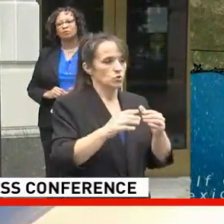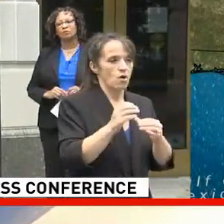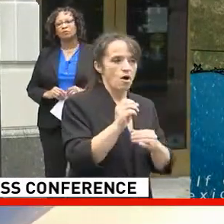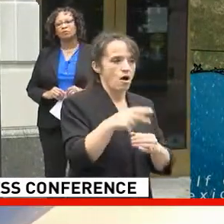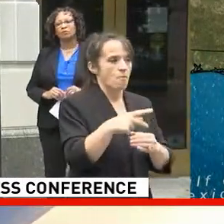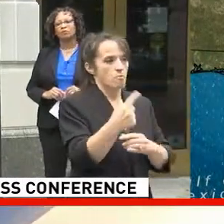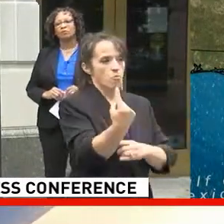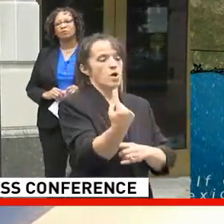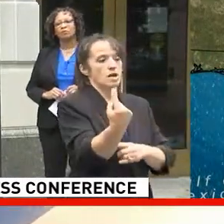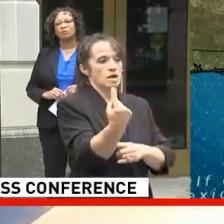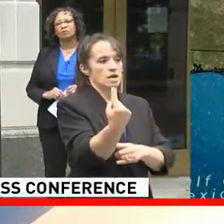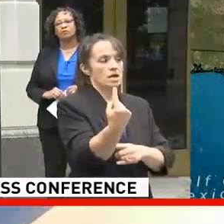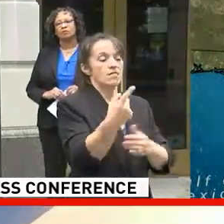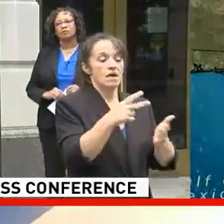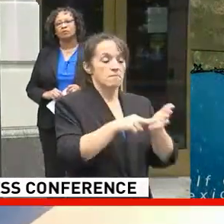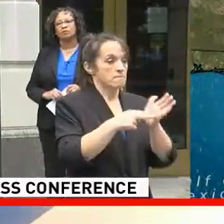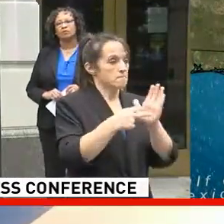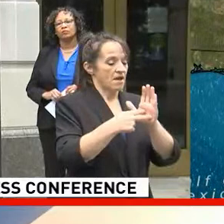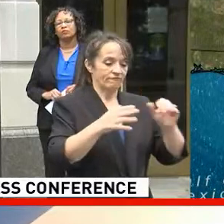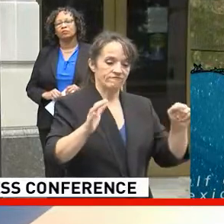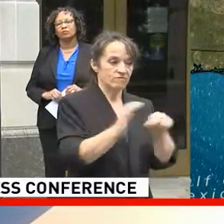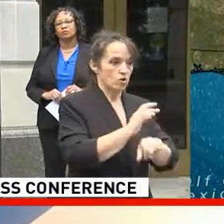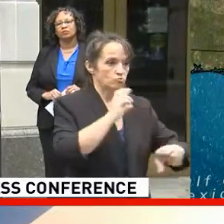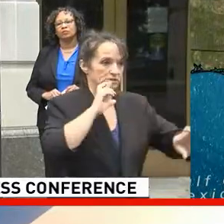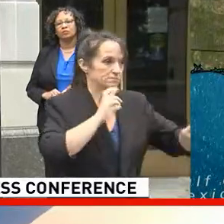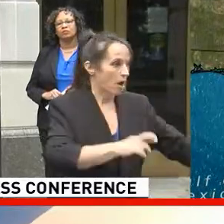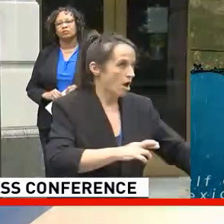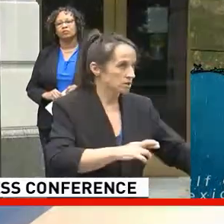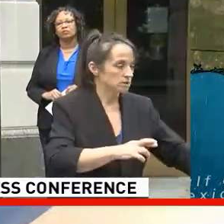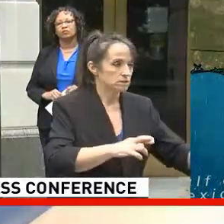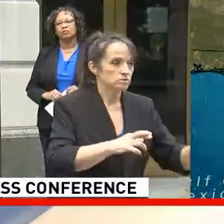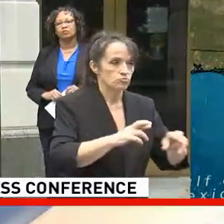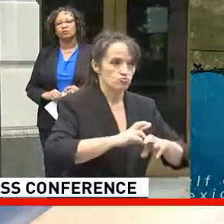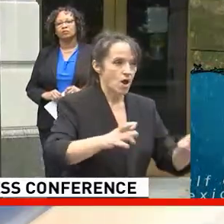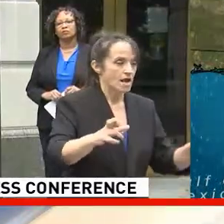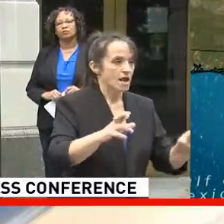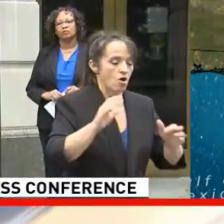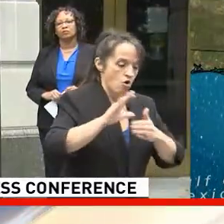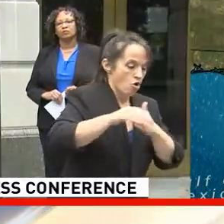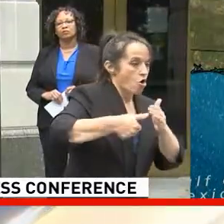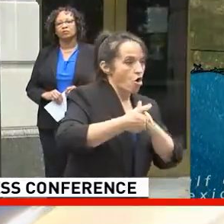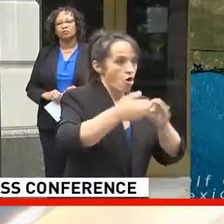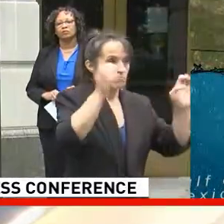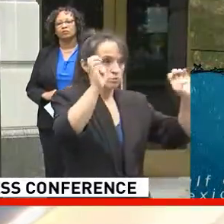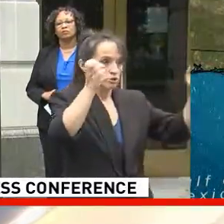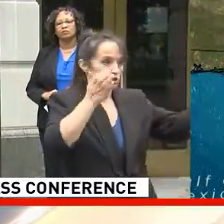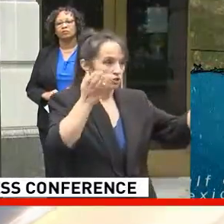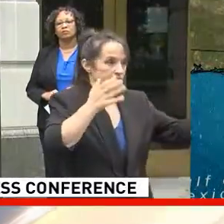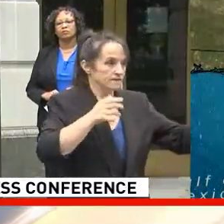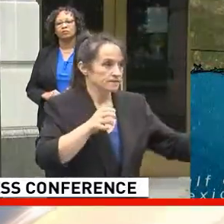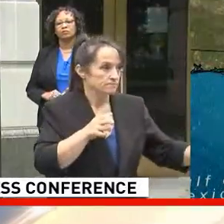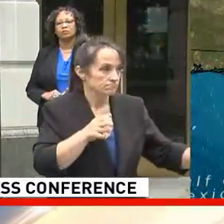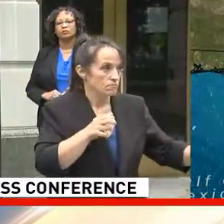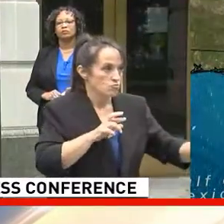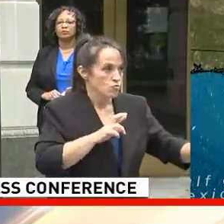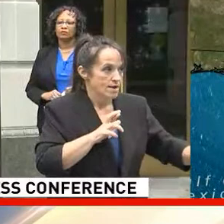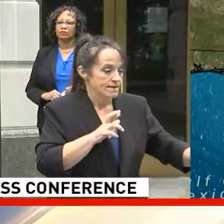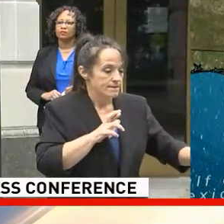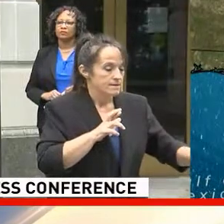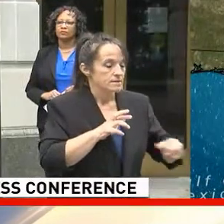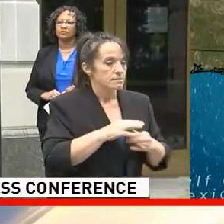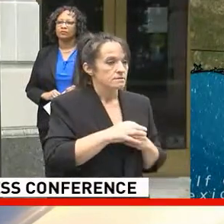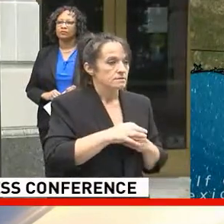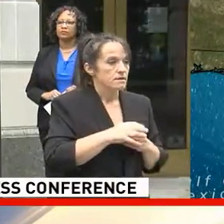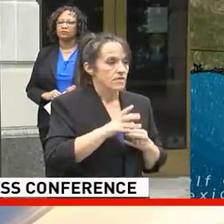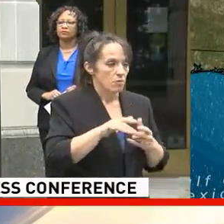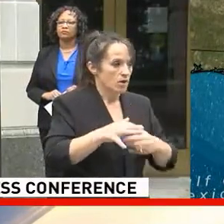is we will be in full response mode. That's when all of our emergency services are geared towards the storm. So that's when we